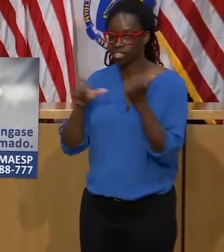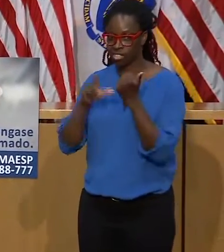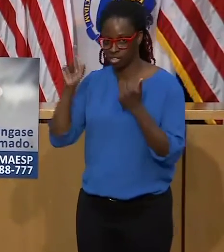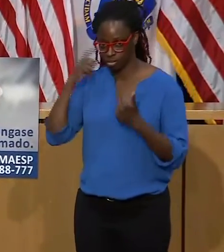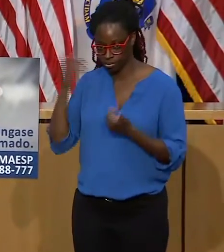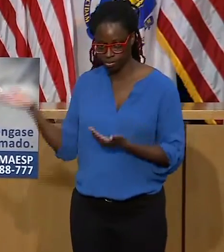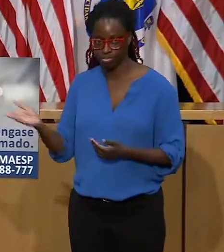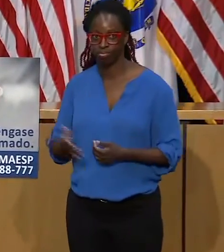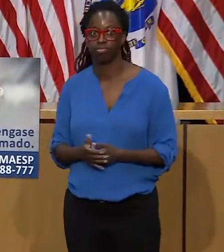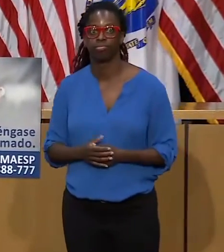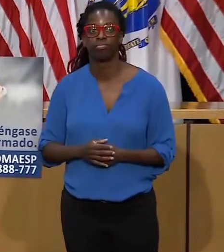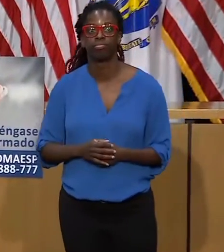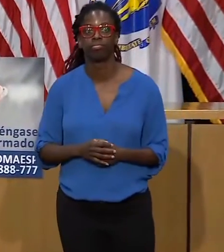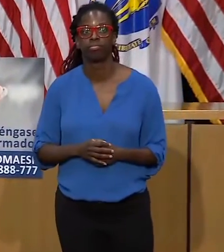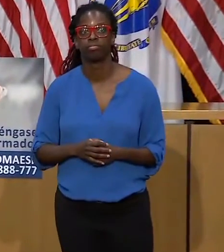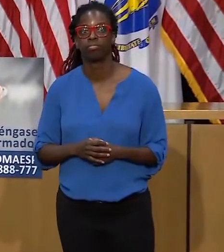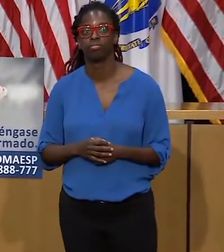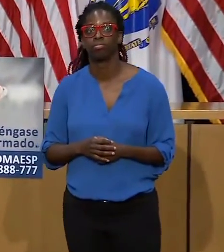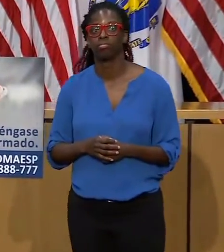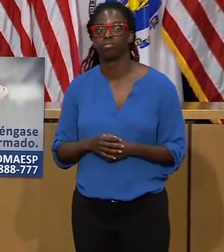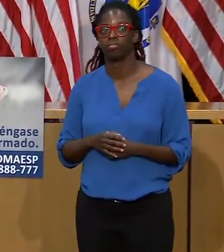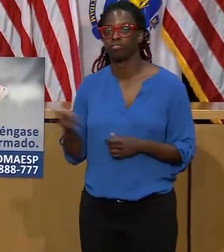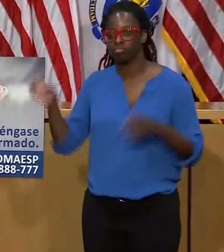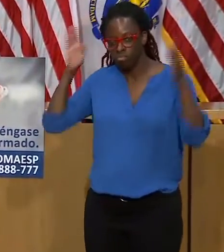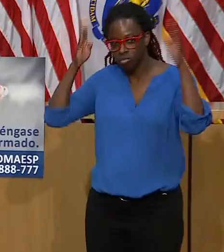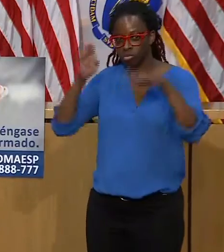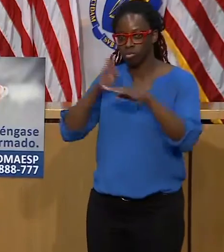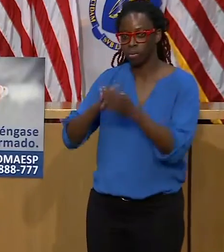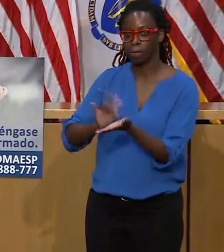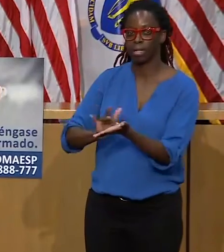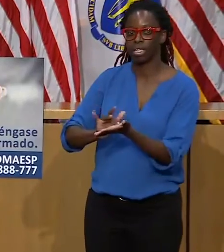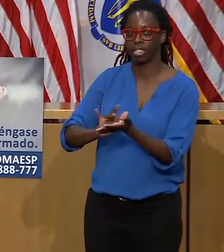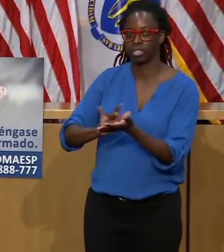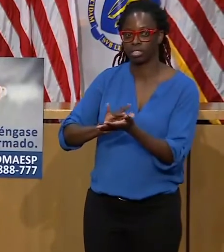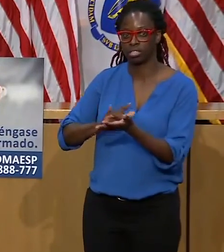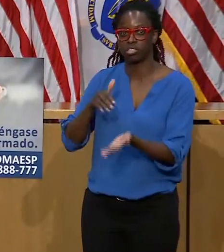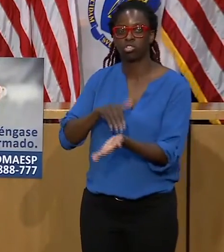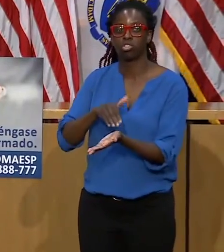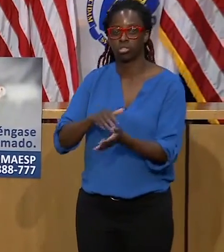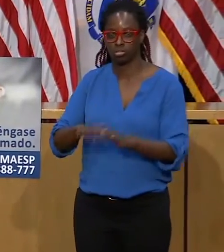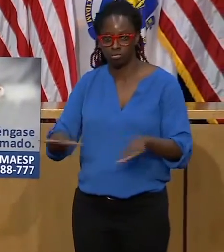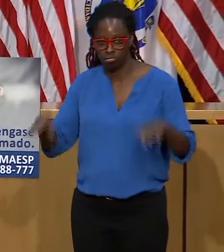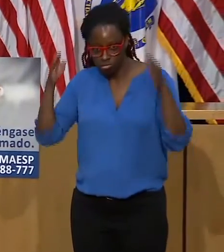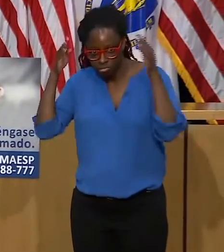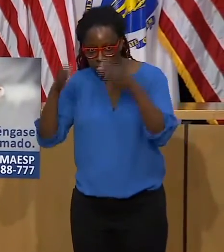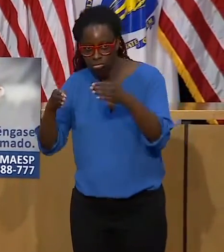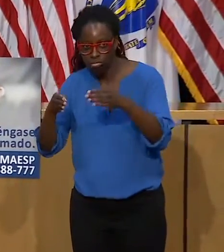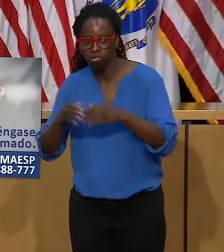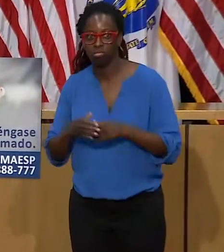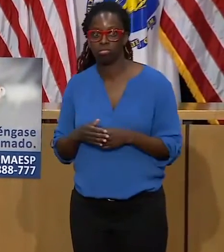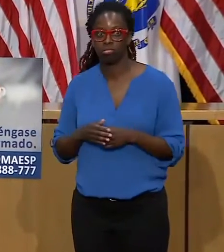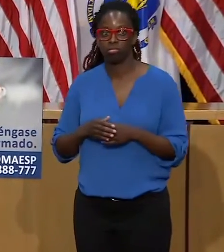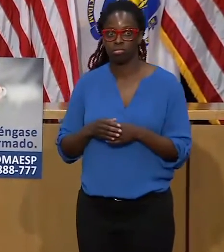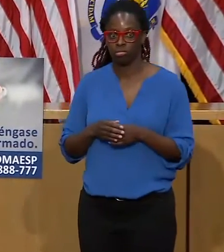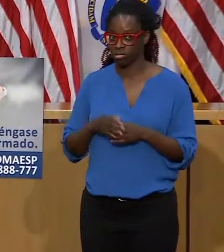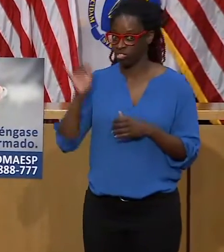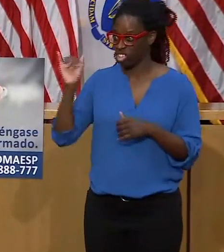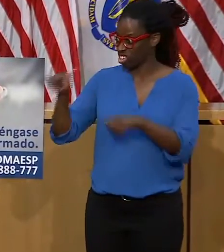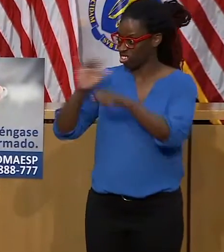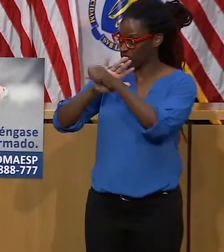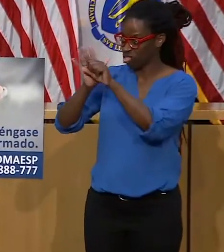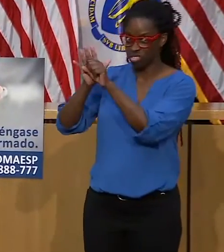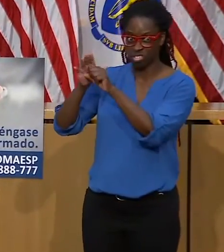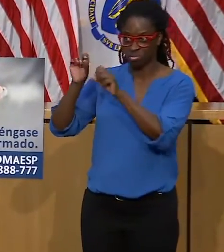the nation's medical community shifted so quickly into emergency mode as the COVID epidemic surged before us.